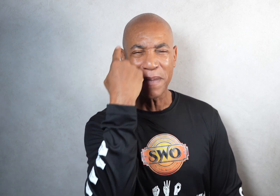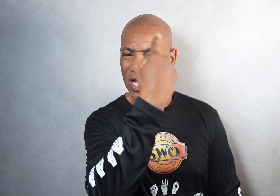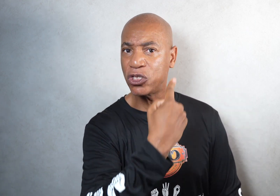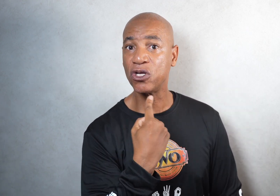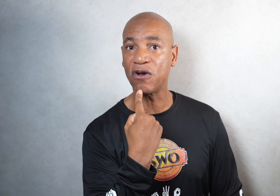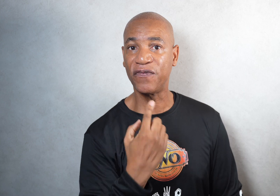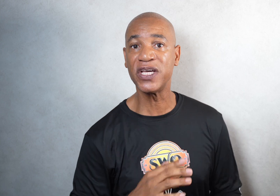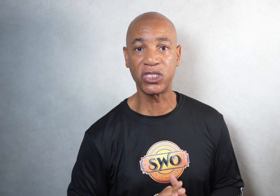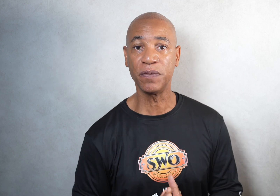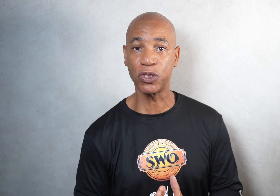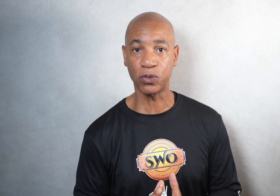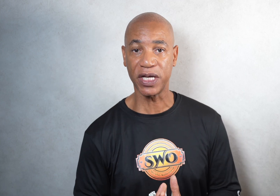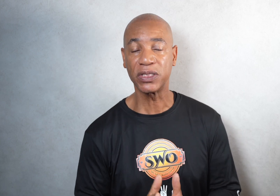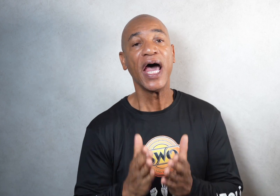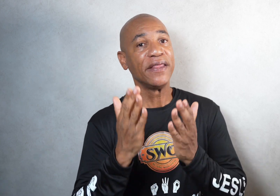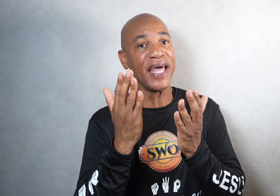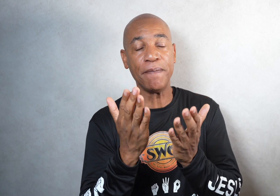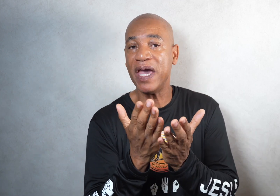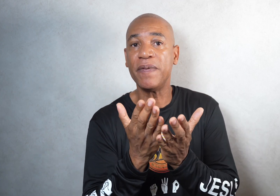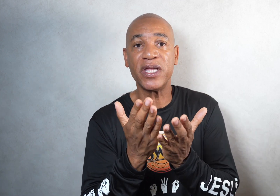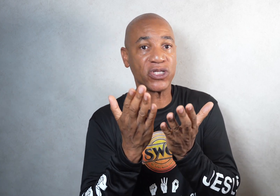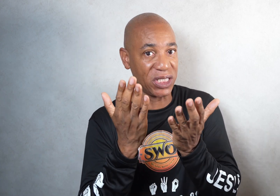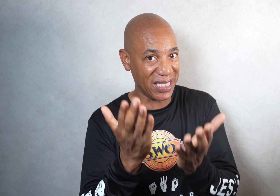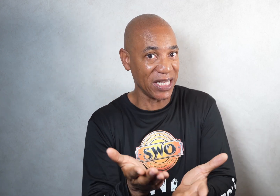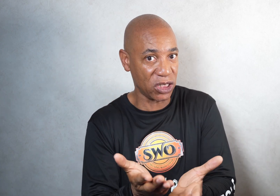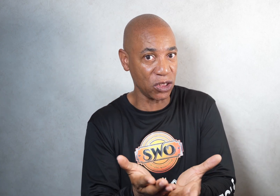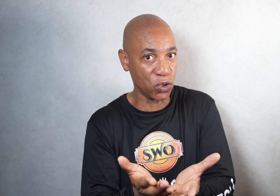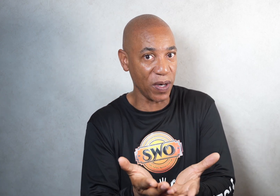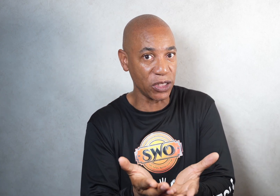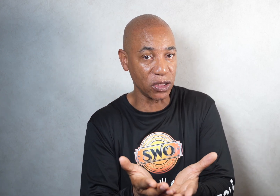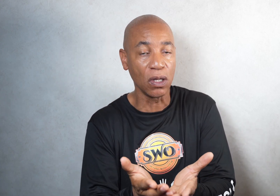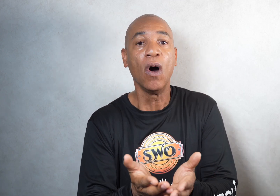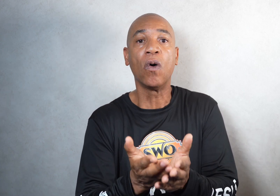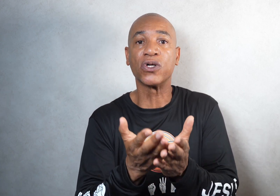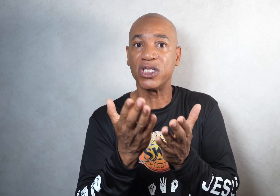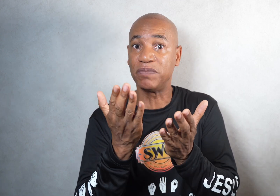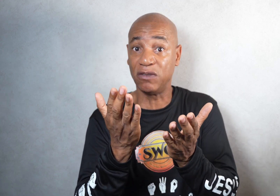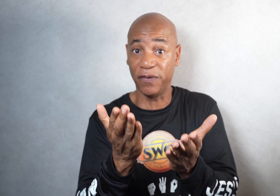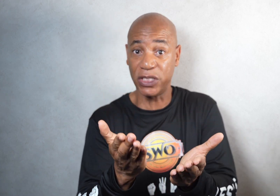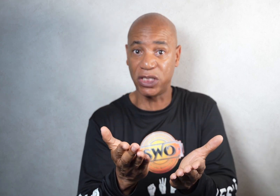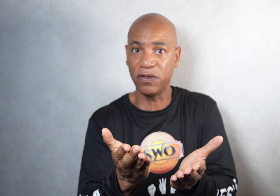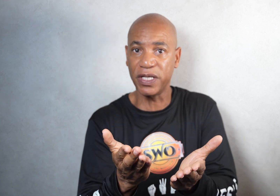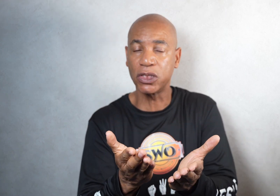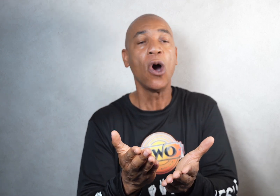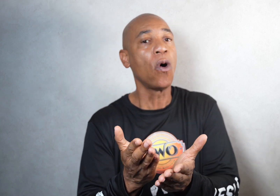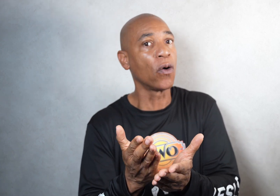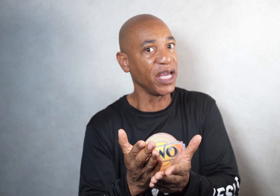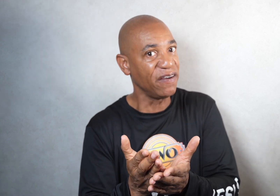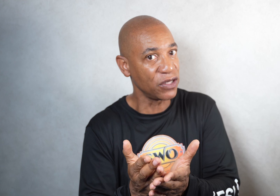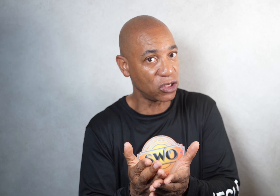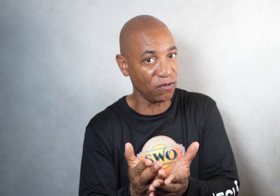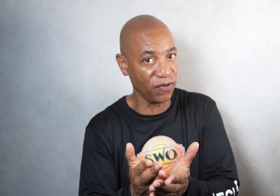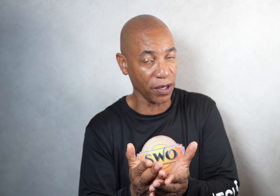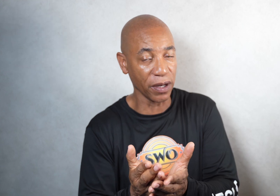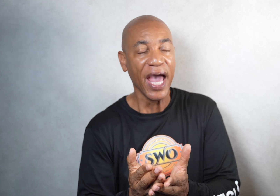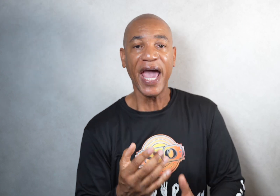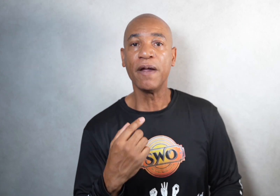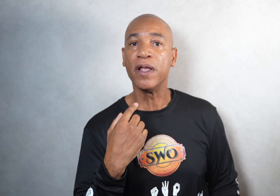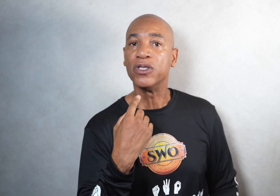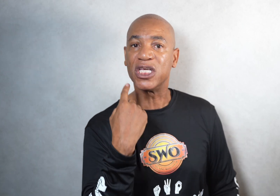sure your face demonstrates that maybe there's a tense situation or something's very serious or even severe. And